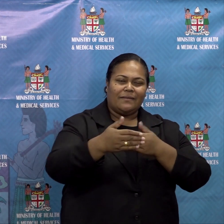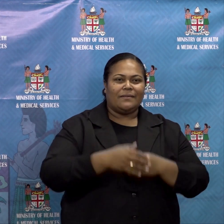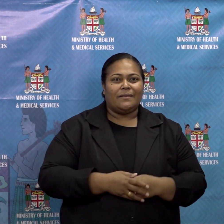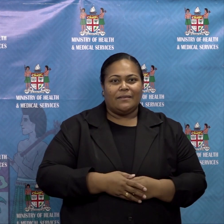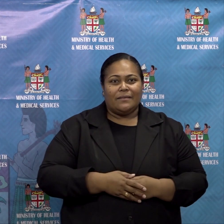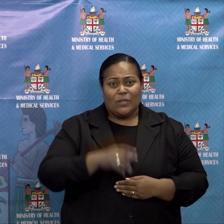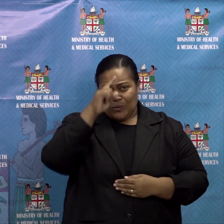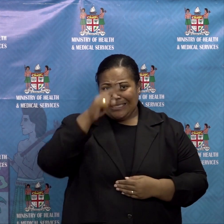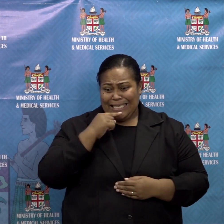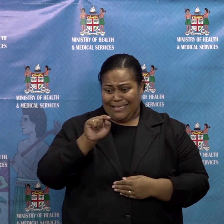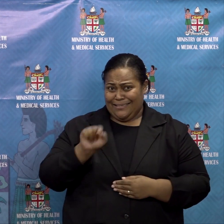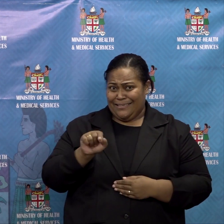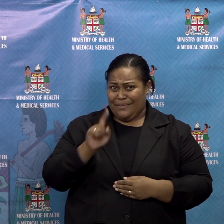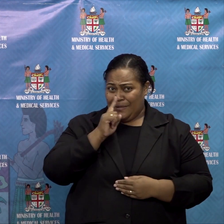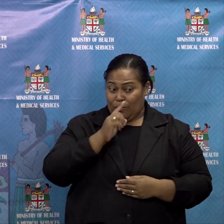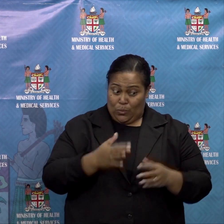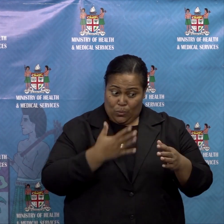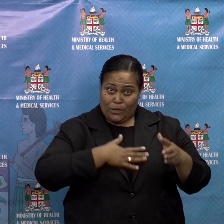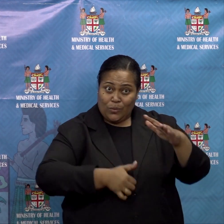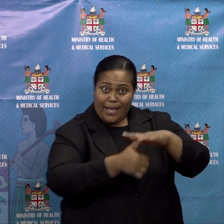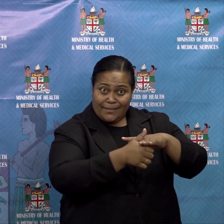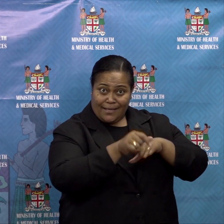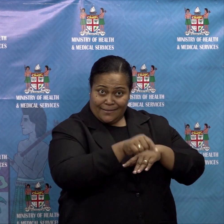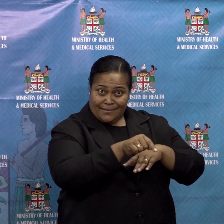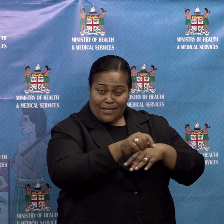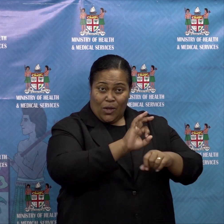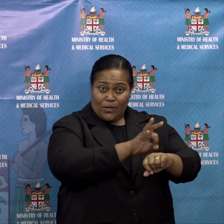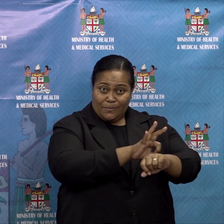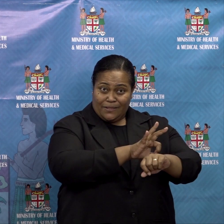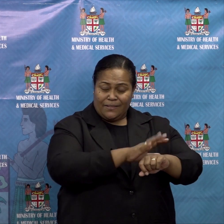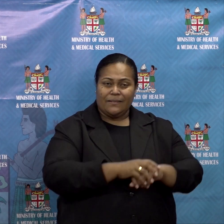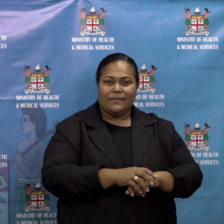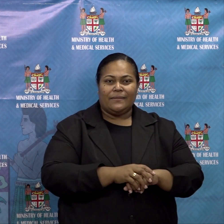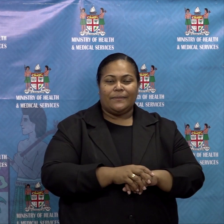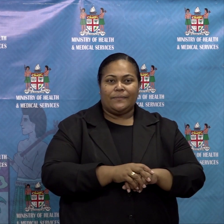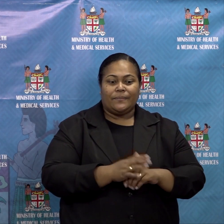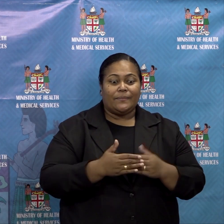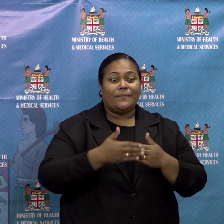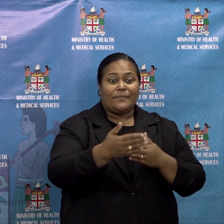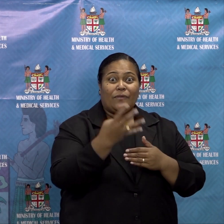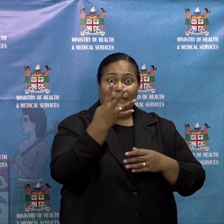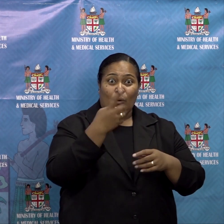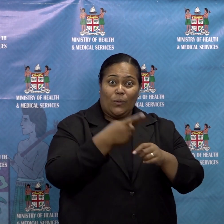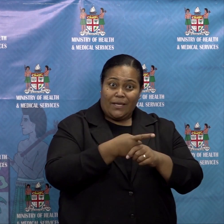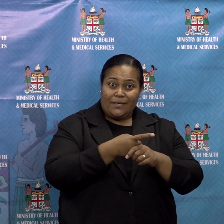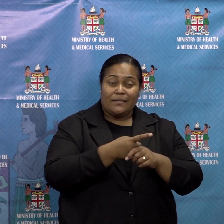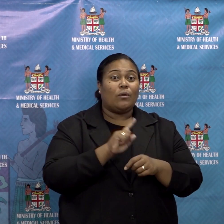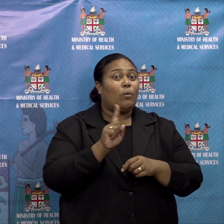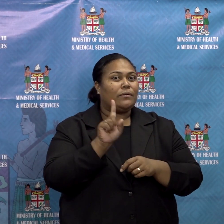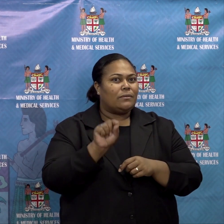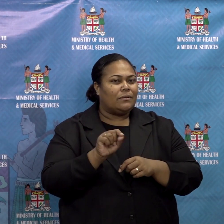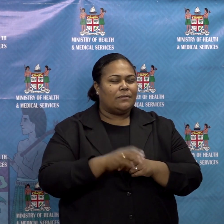accessed this hospital or will access this hospital over the next 4 weeks will be advised